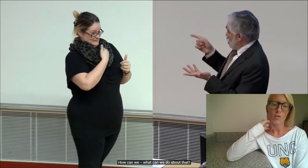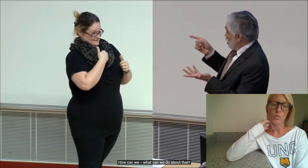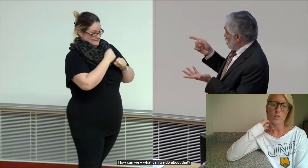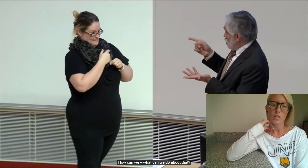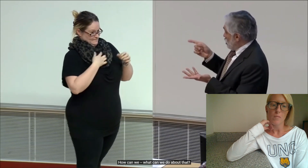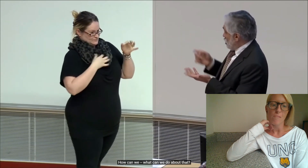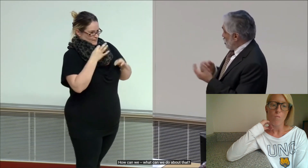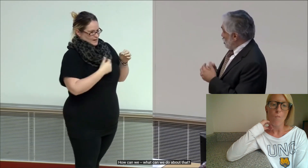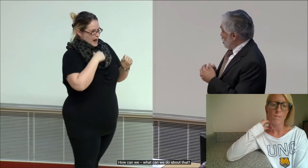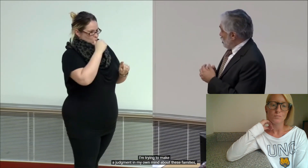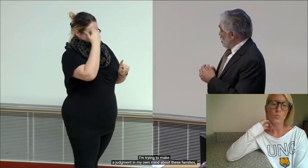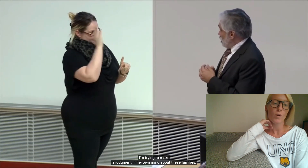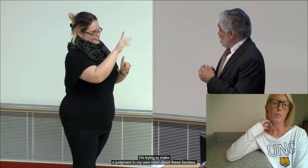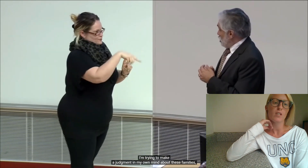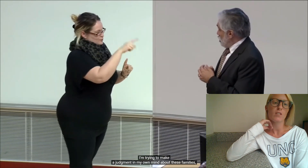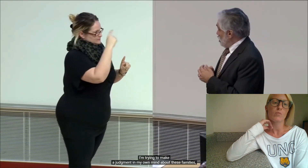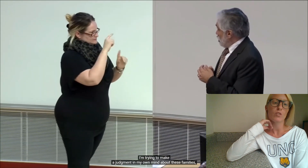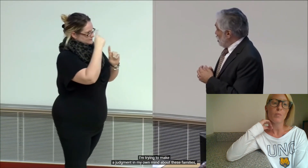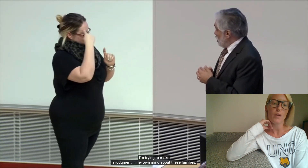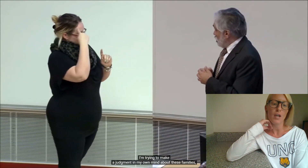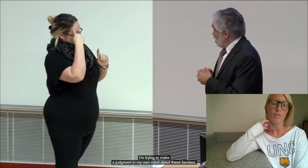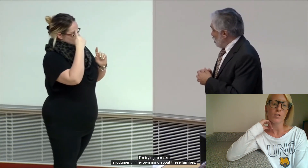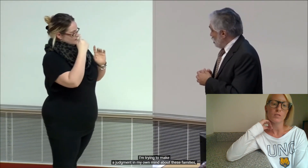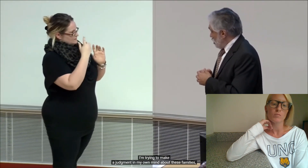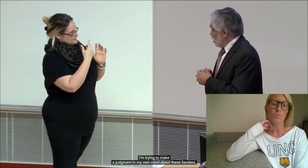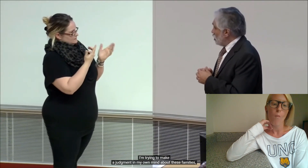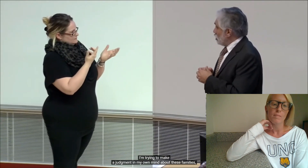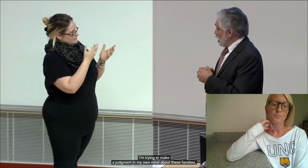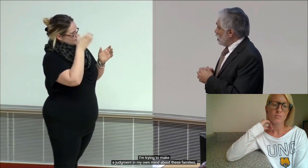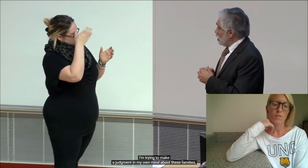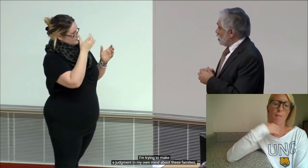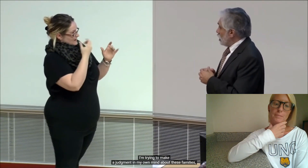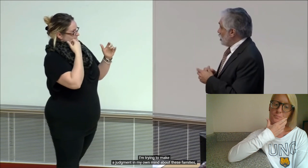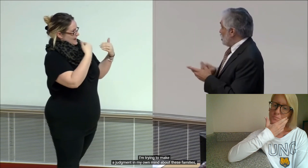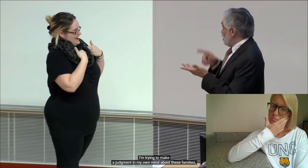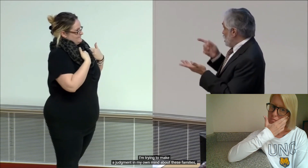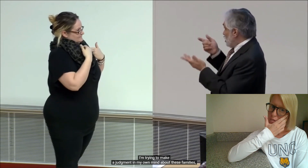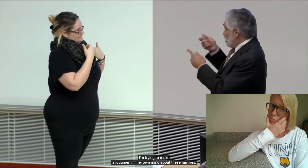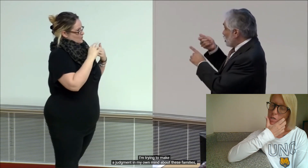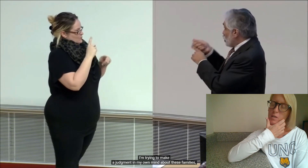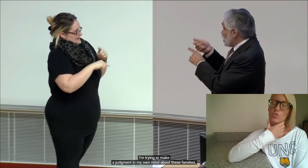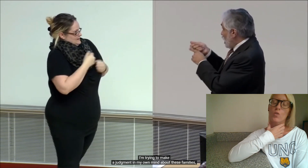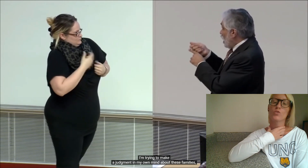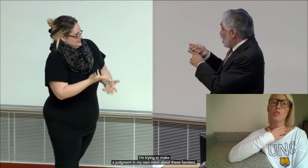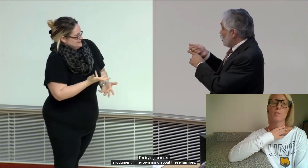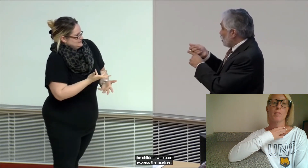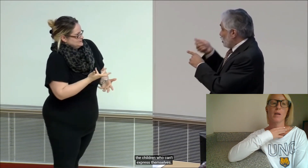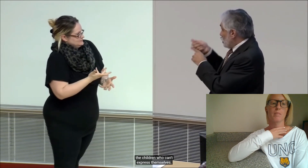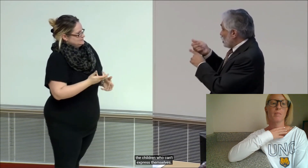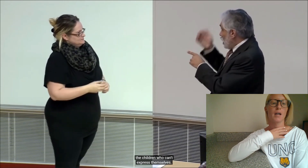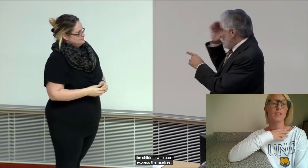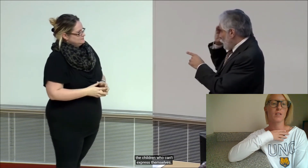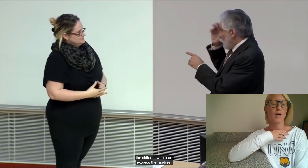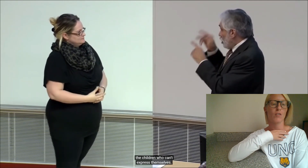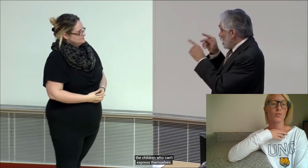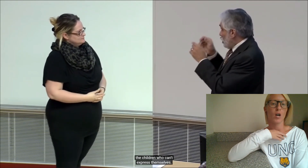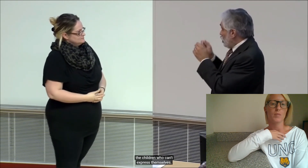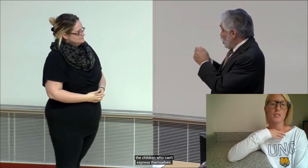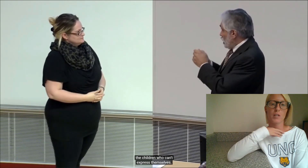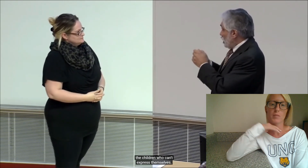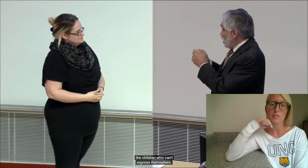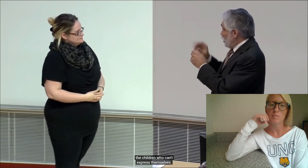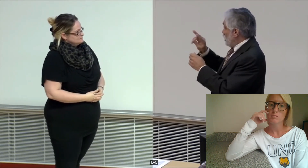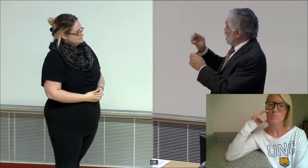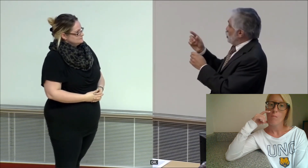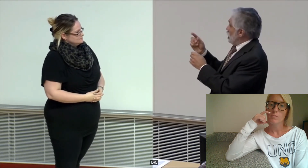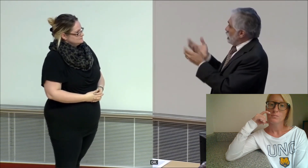can we do about that? I'm trying to make a judgment in my own mind about these I'm trying to make families, its own judgment. the children who can't